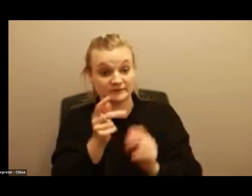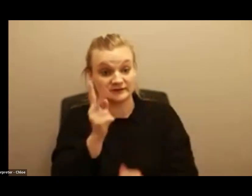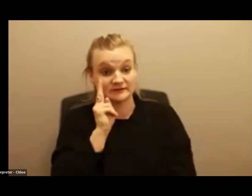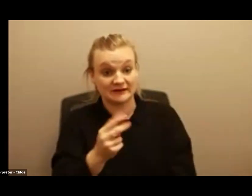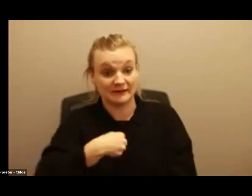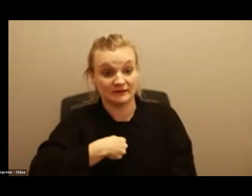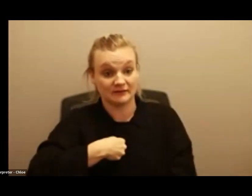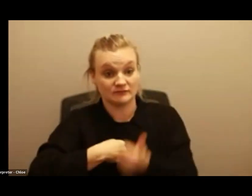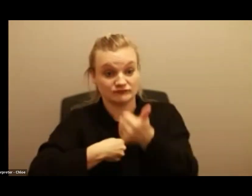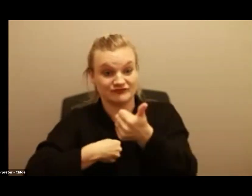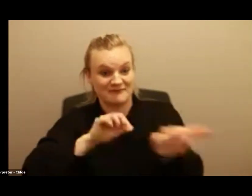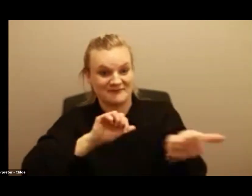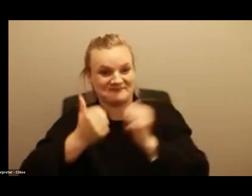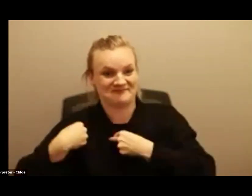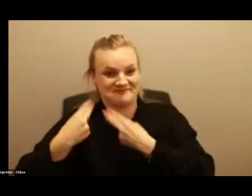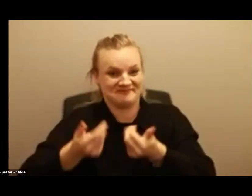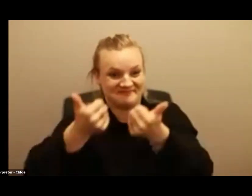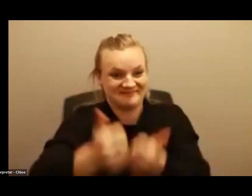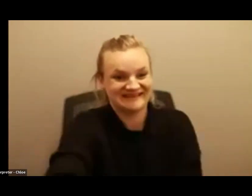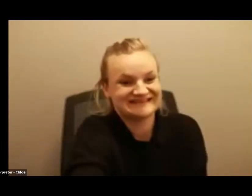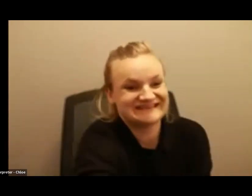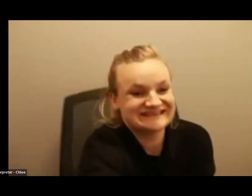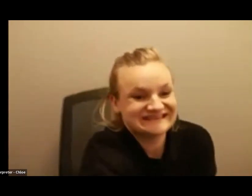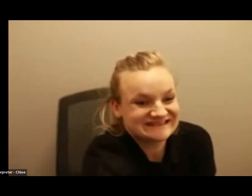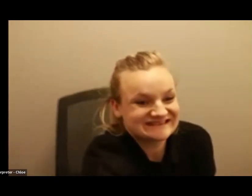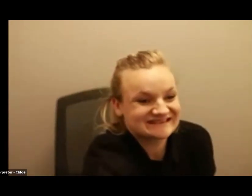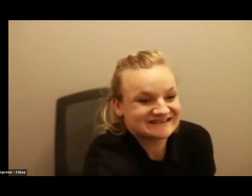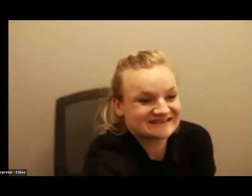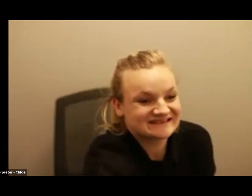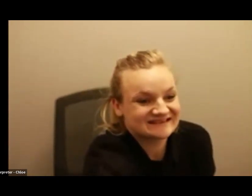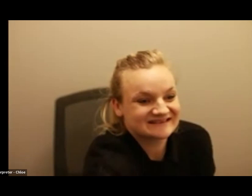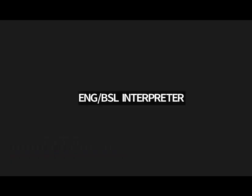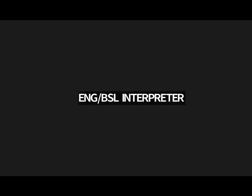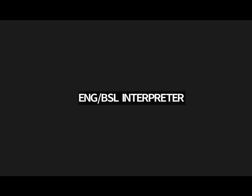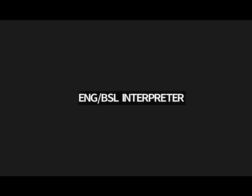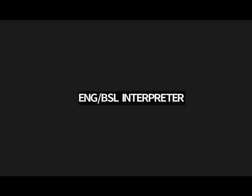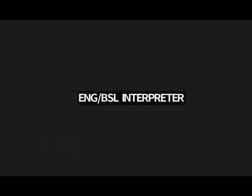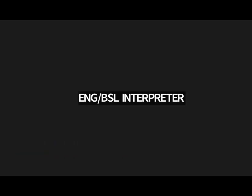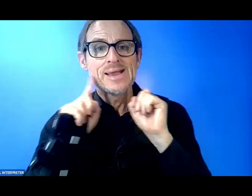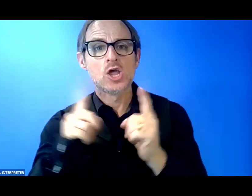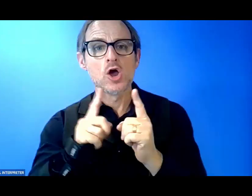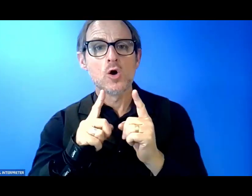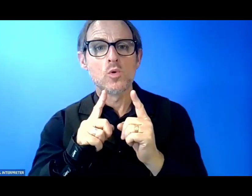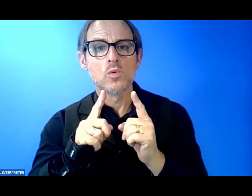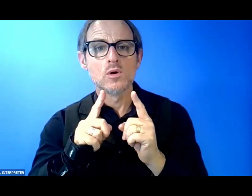around the world. So I'm hoping that Eva from Mexico can join me in the spotlight.